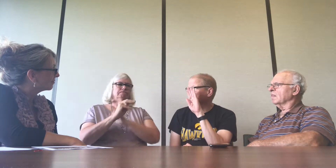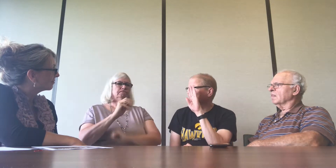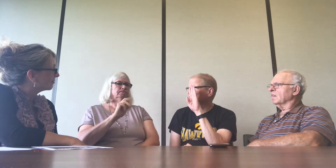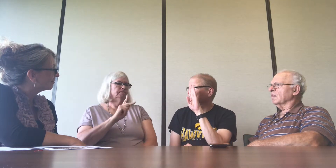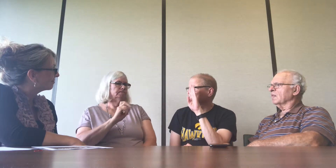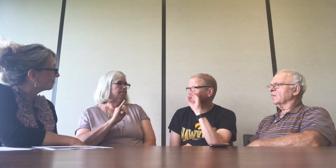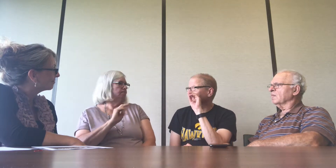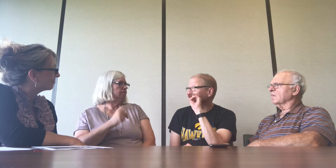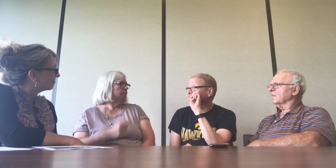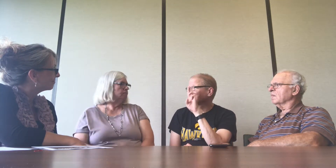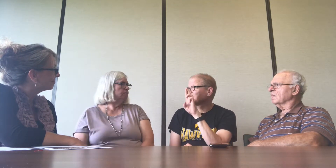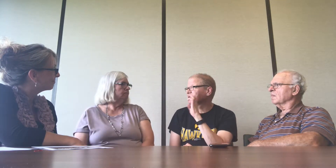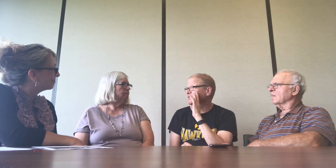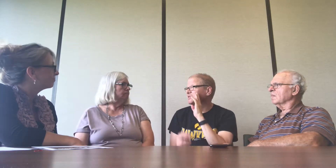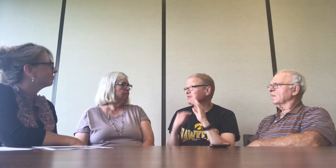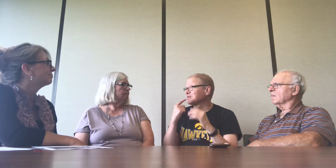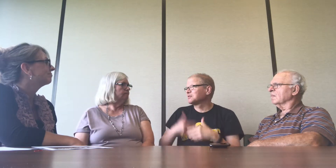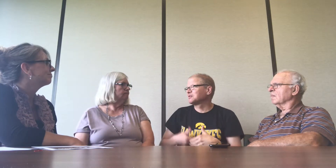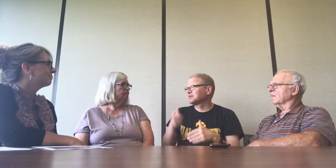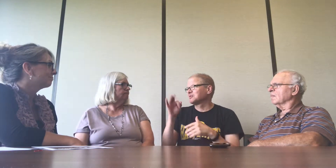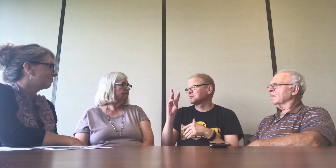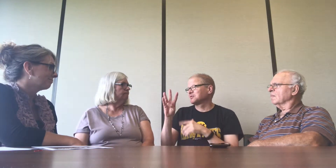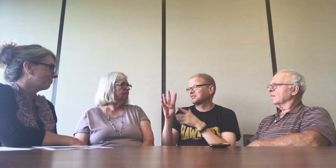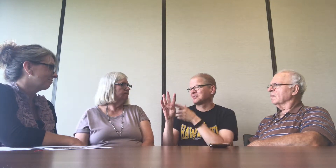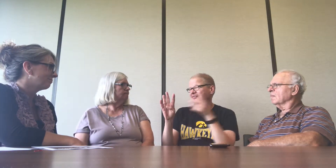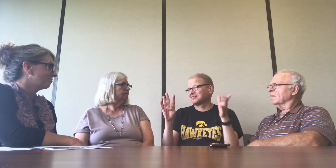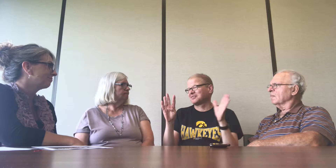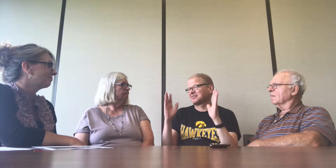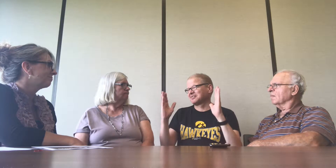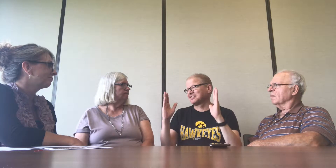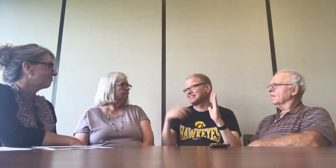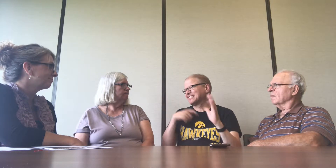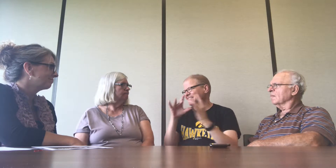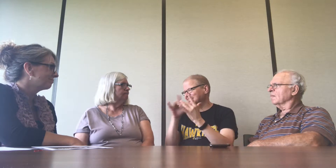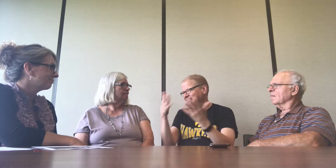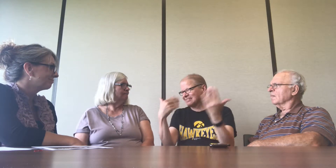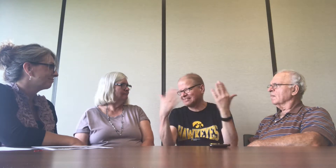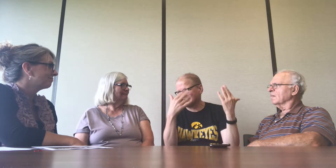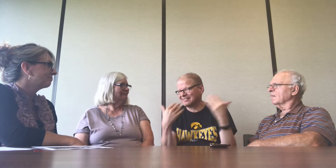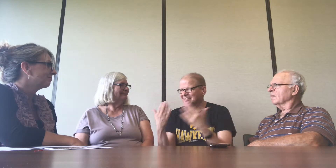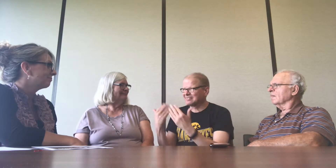forward to Decorah, and hopefully with all of our publicity, more people will come.